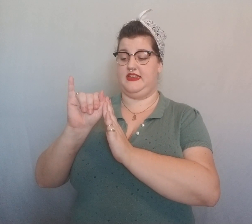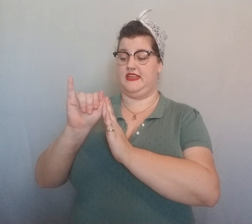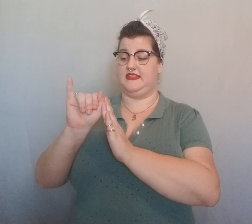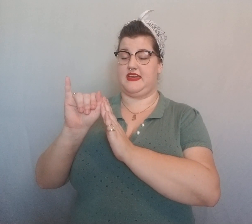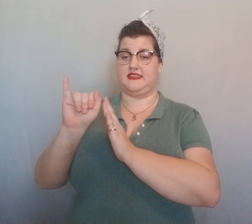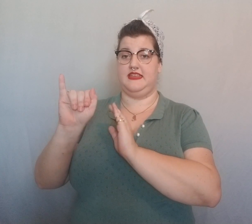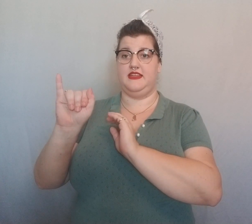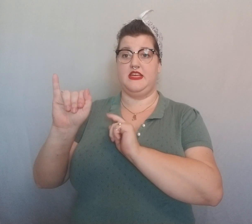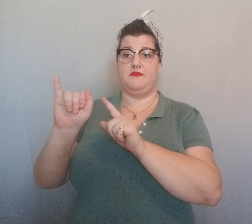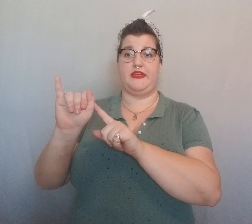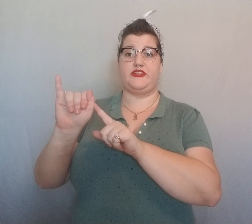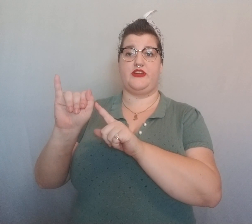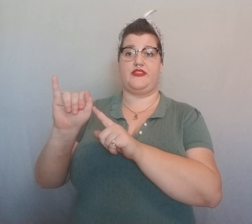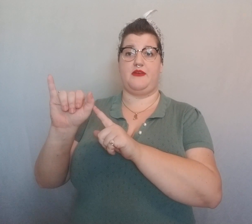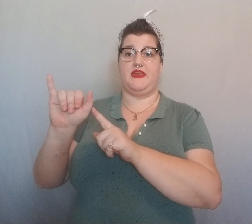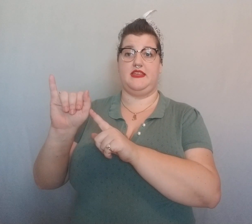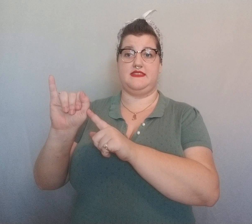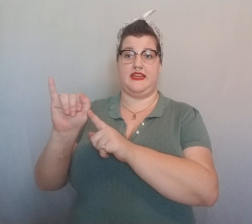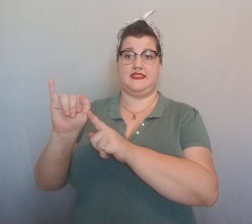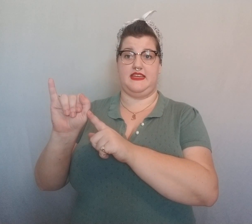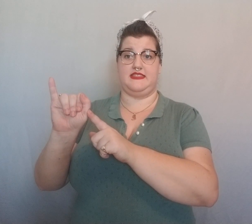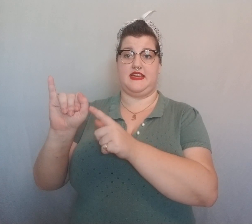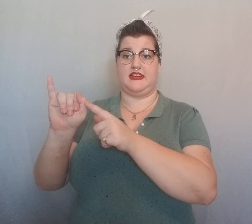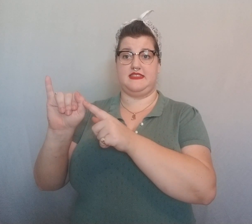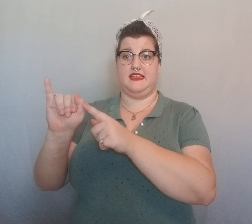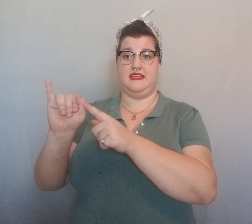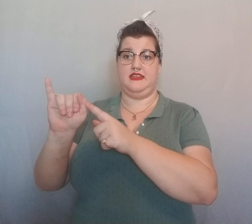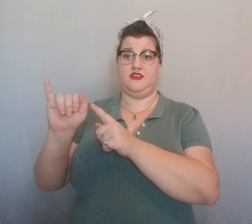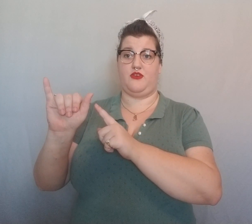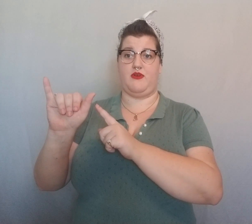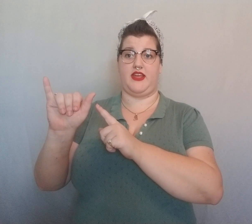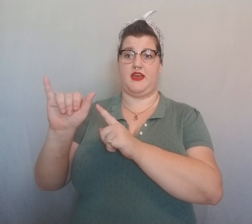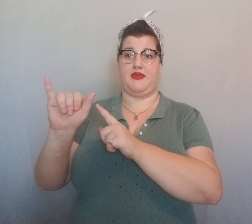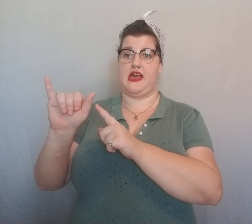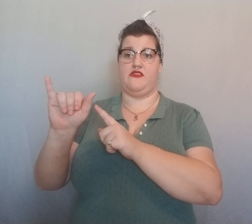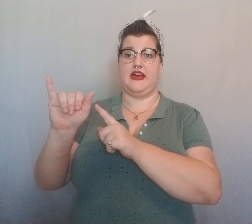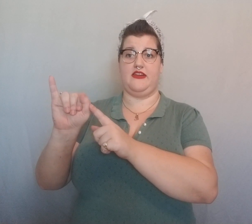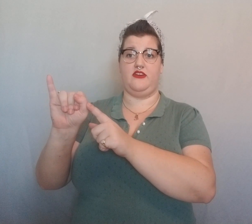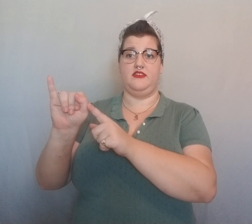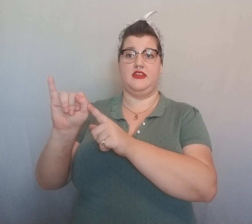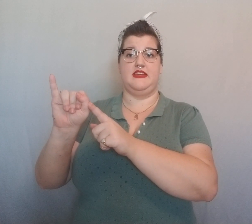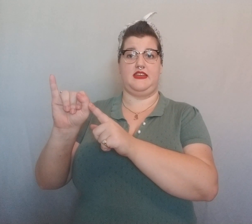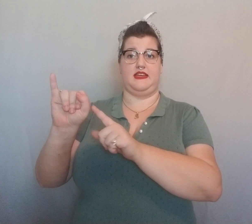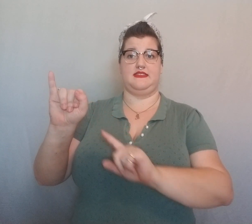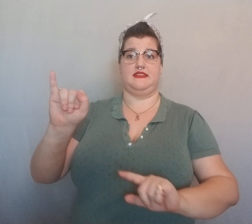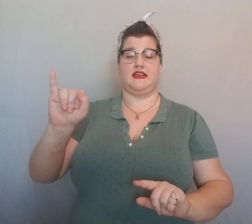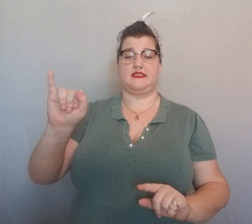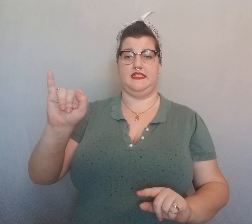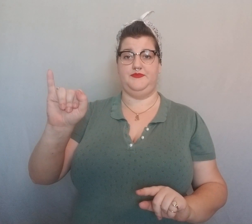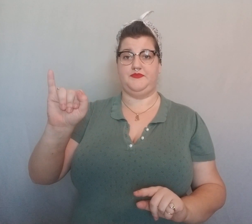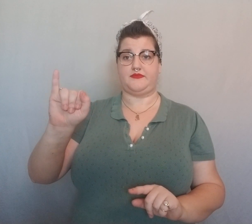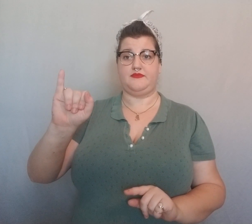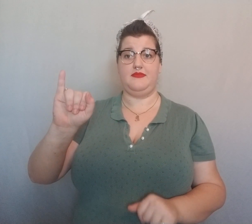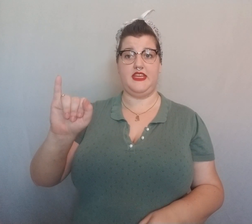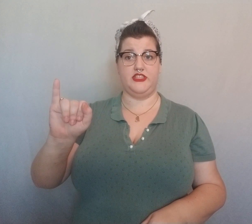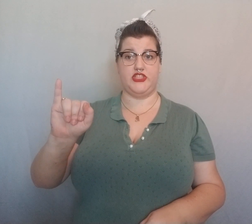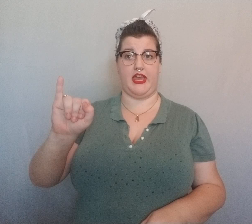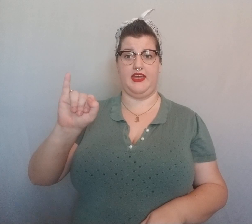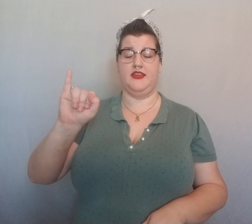and tucked in. Make sure your thumb is nice and tucked in. You don't want it coming out at all. Nice and tucked in. J,